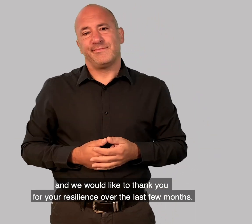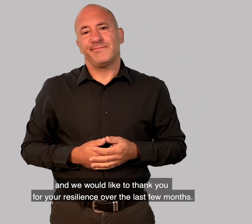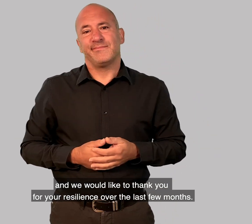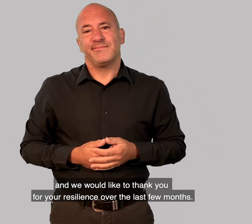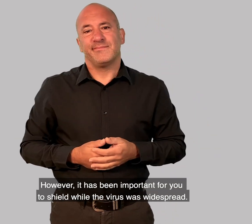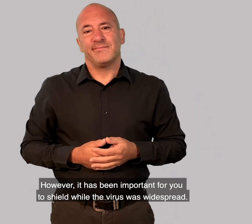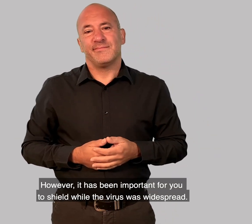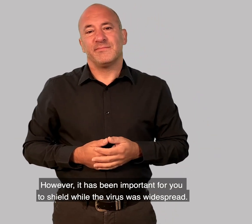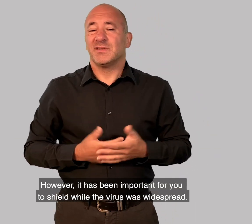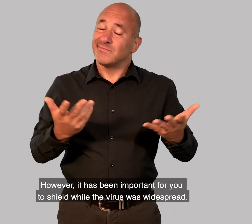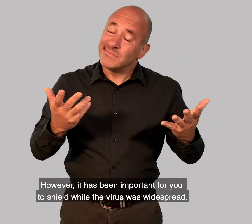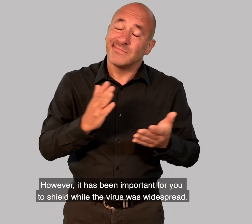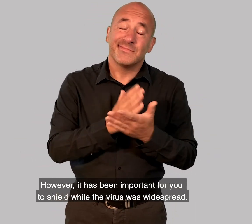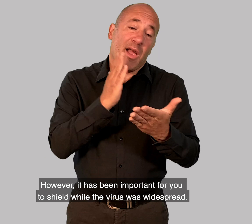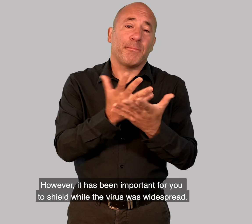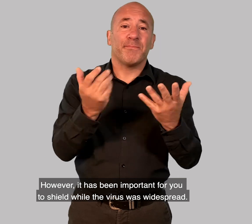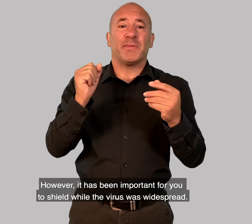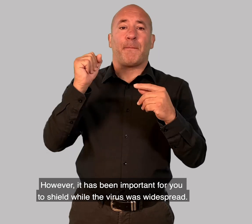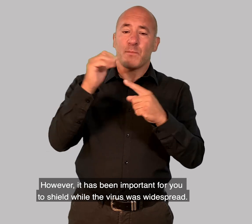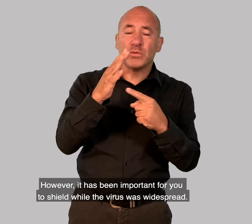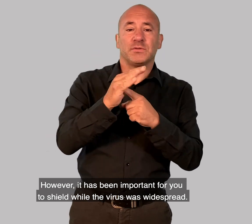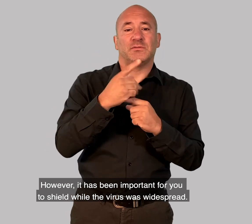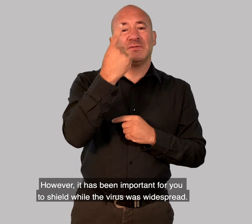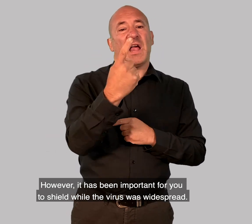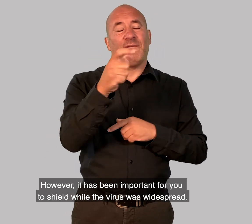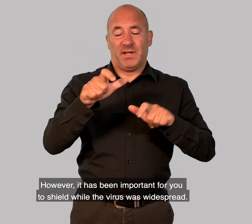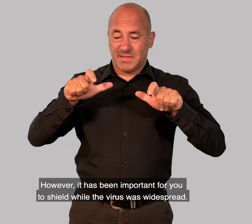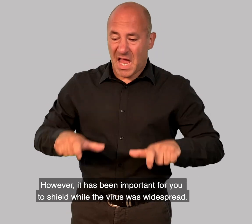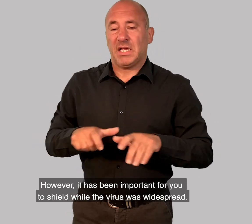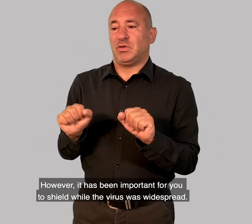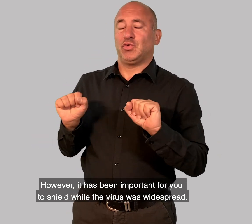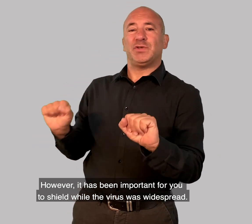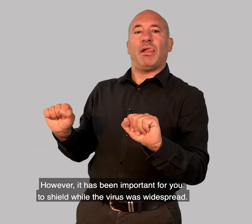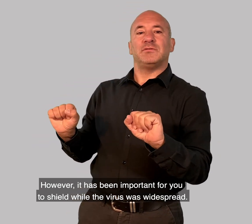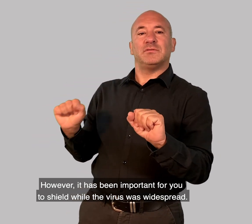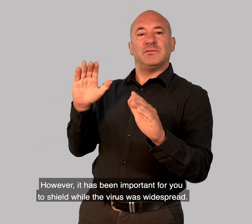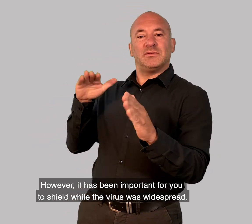However, it has been important for you to shield while the virus was widespread.